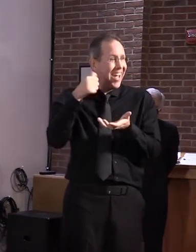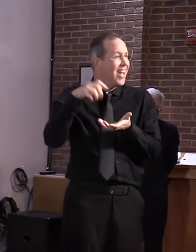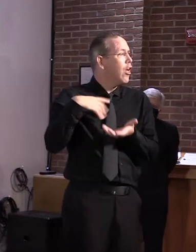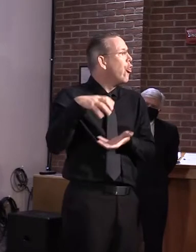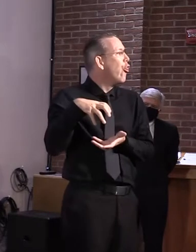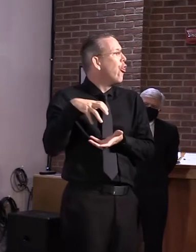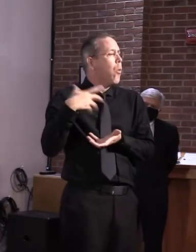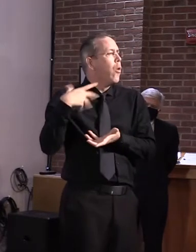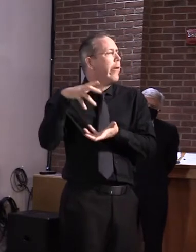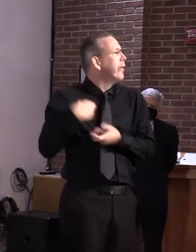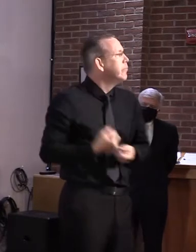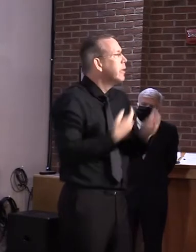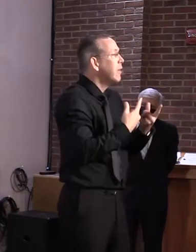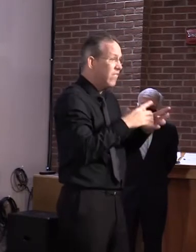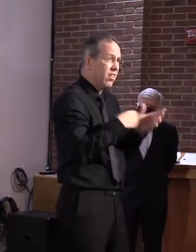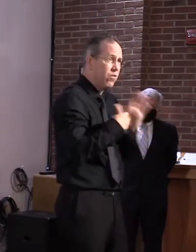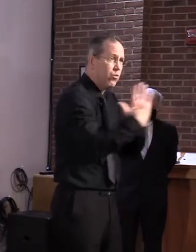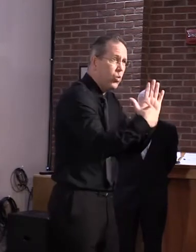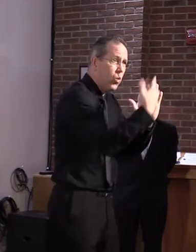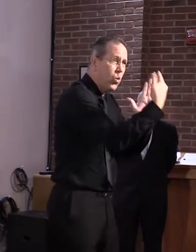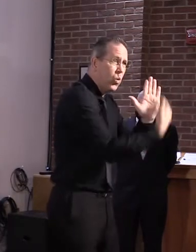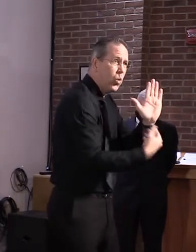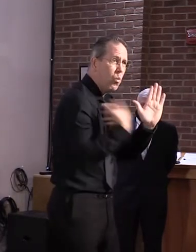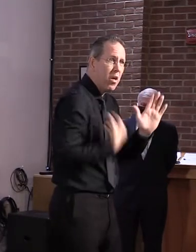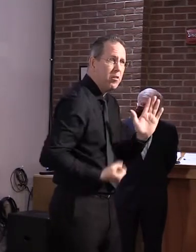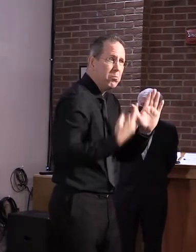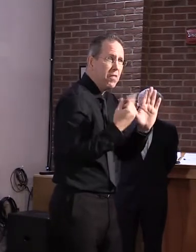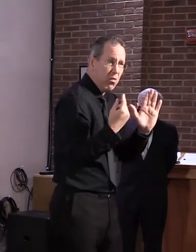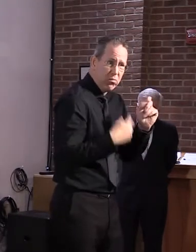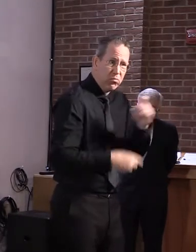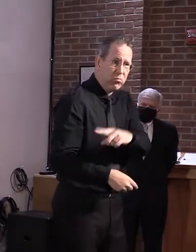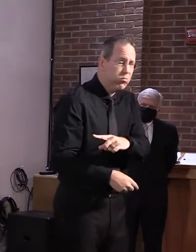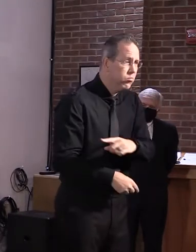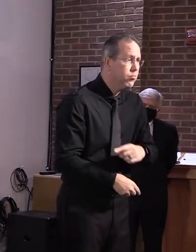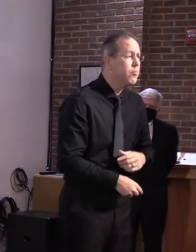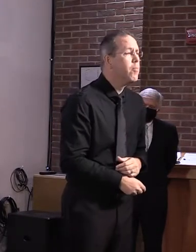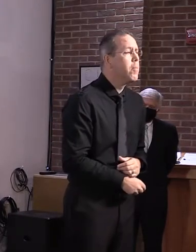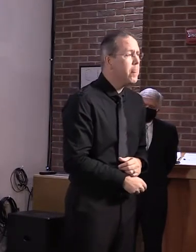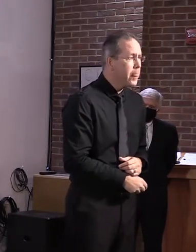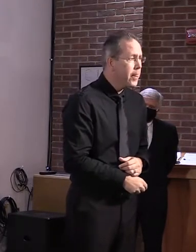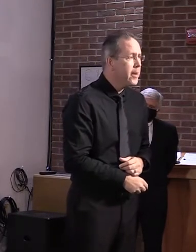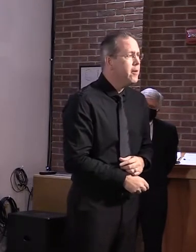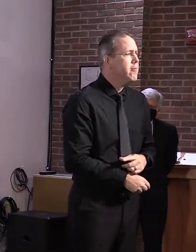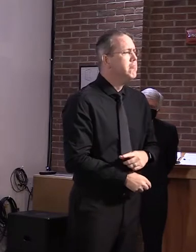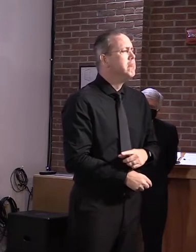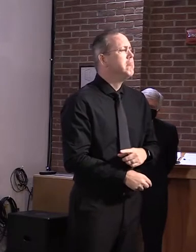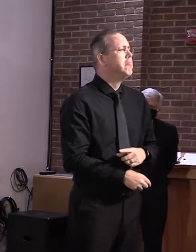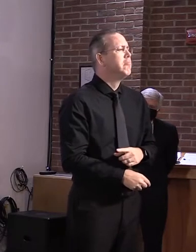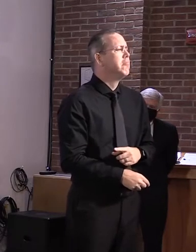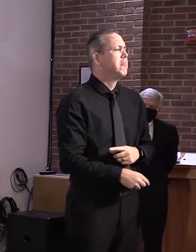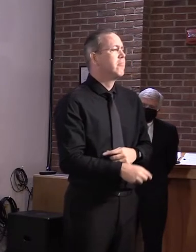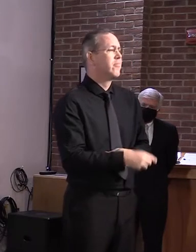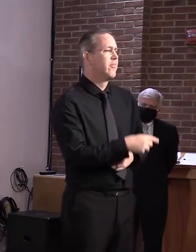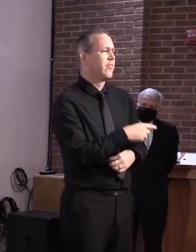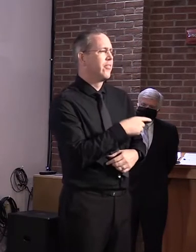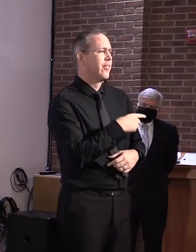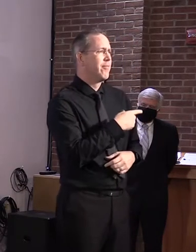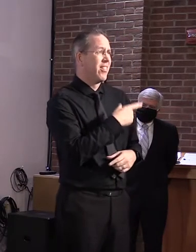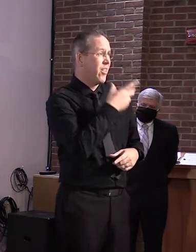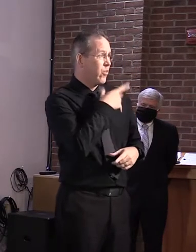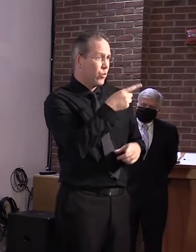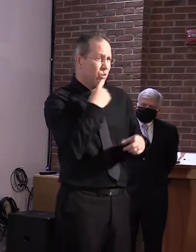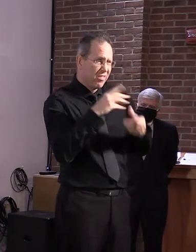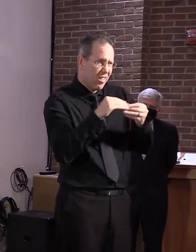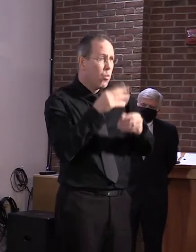the fact that this person is actually thinking about saving it for next year doesn't sound, or another time, doesn't sound like it's in